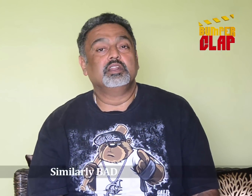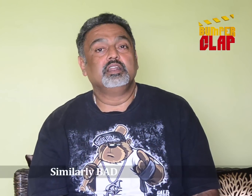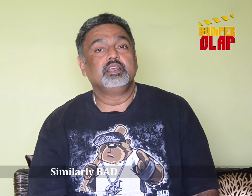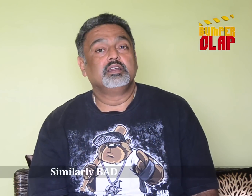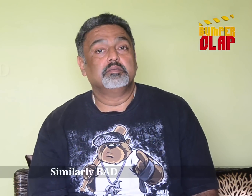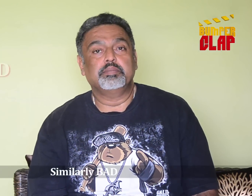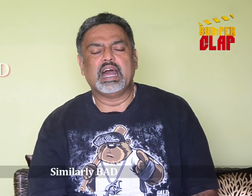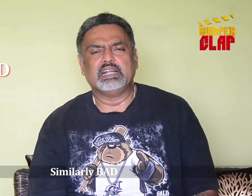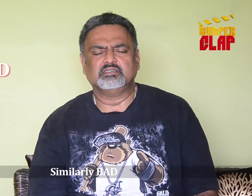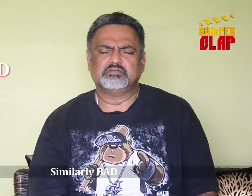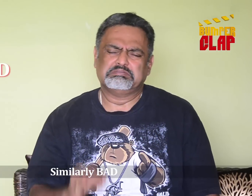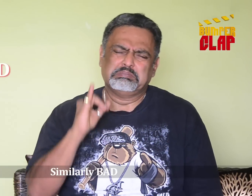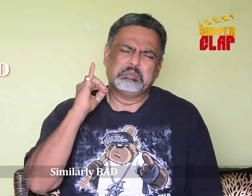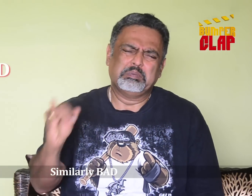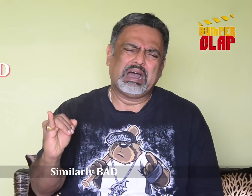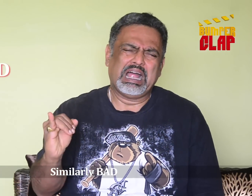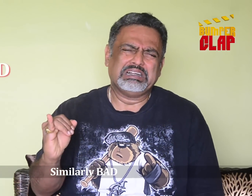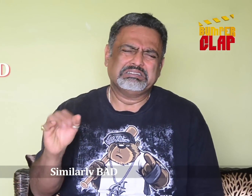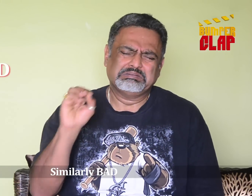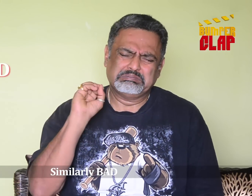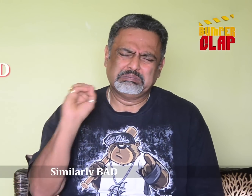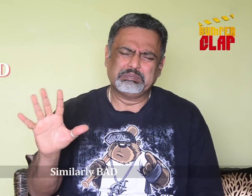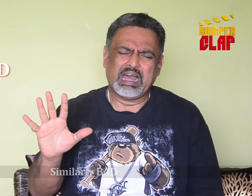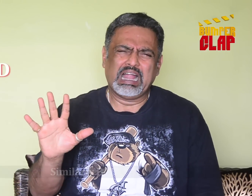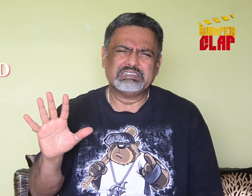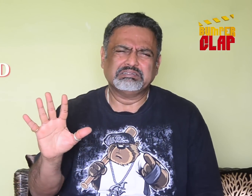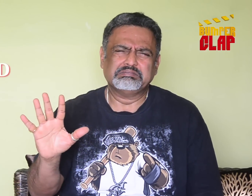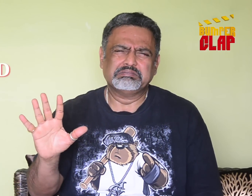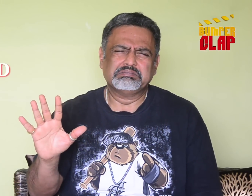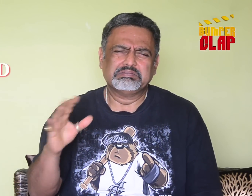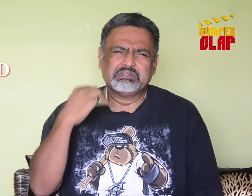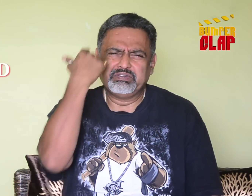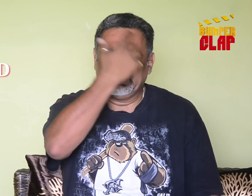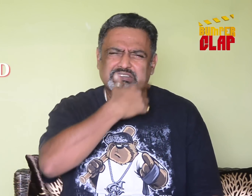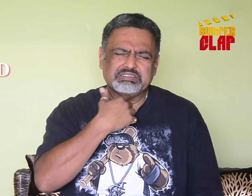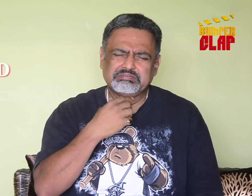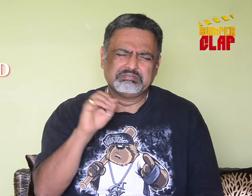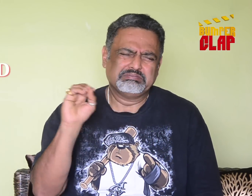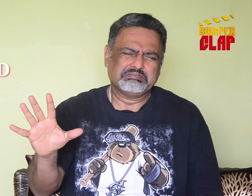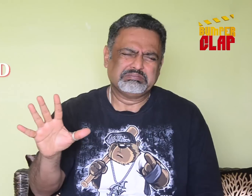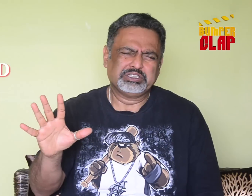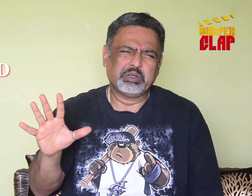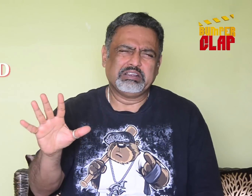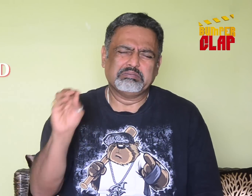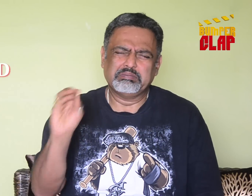Similarly, bad. Bad. Bad. Face showing